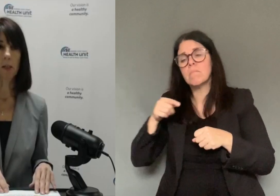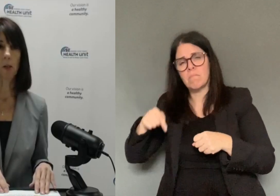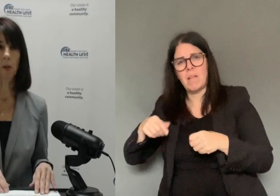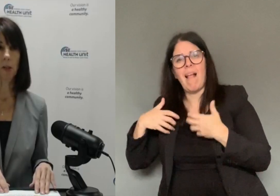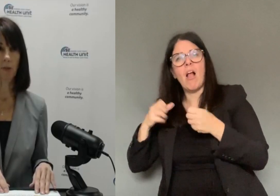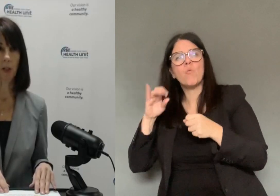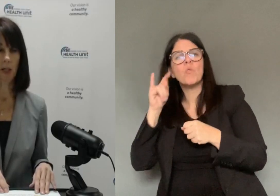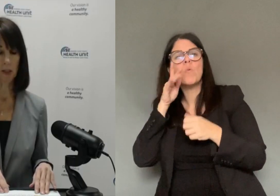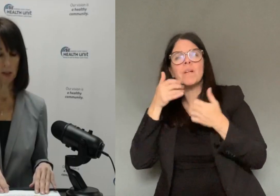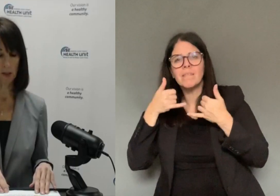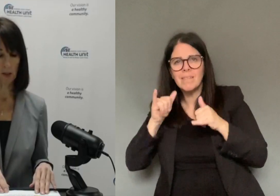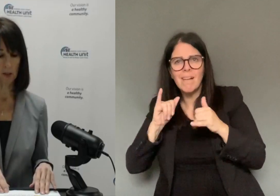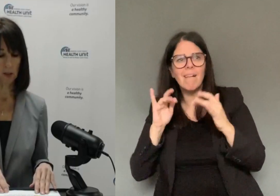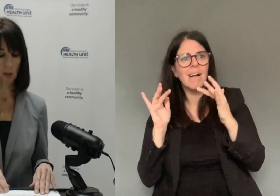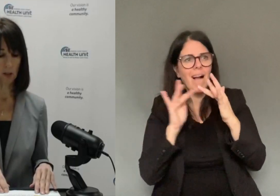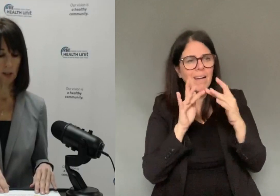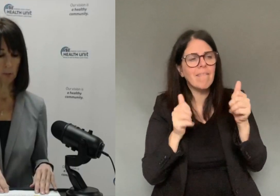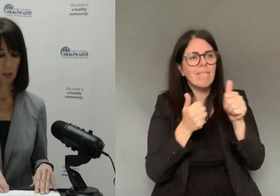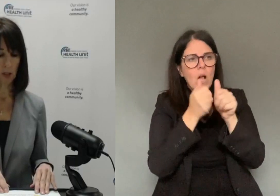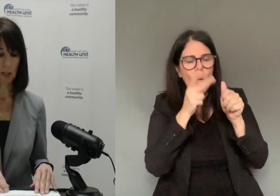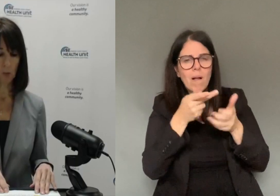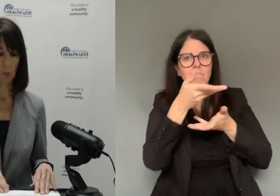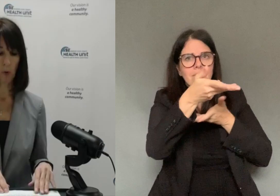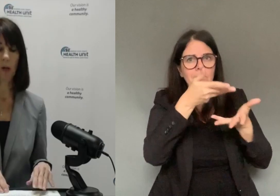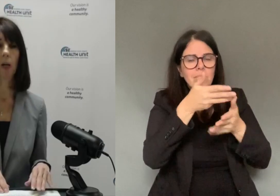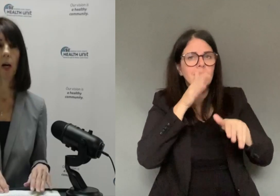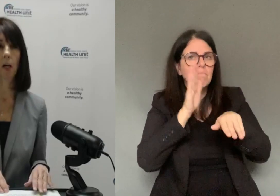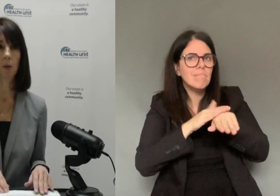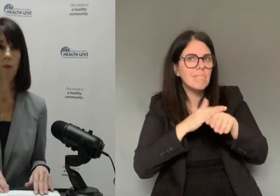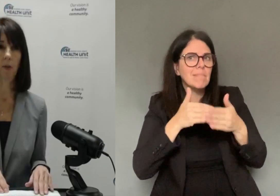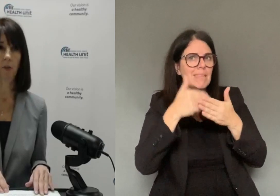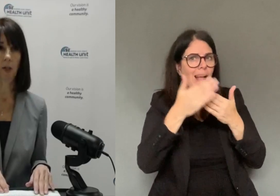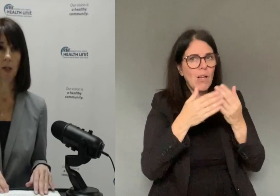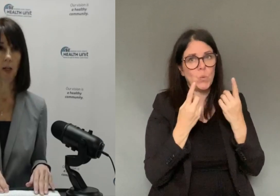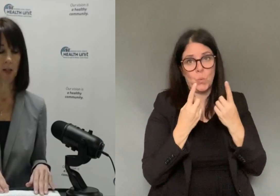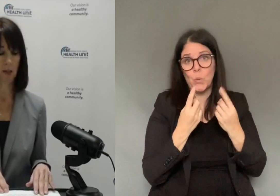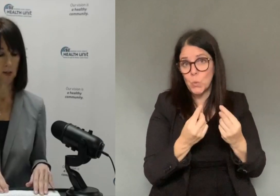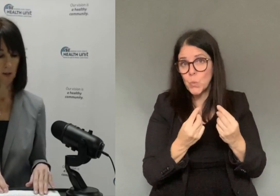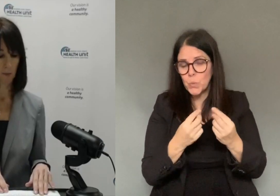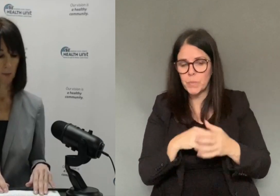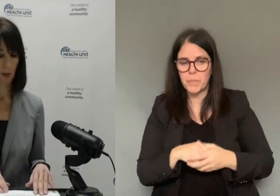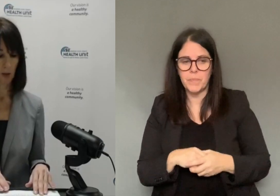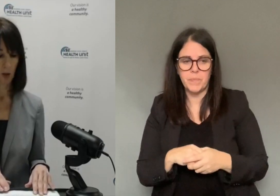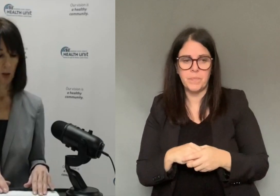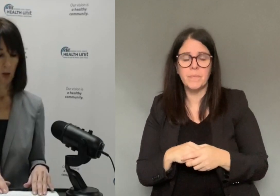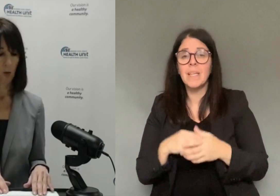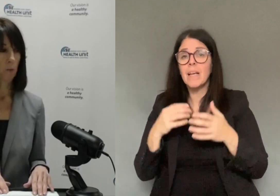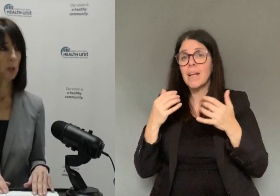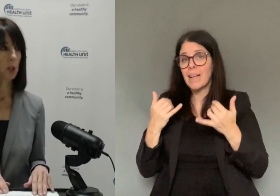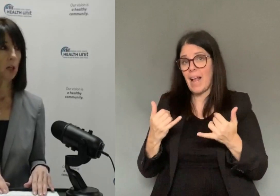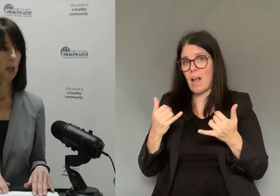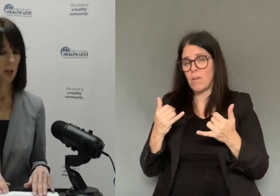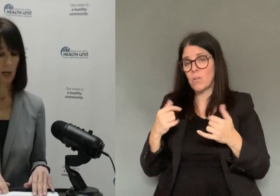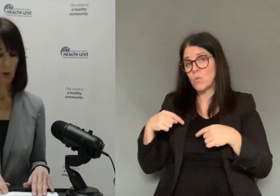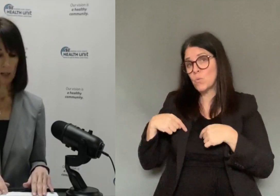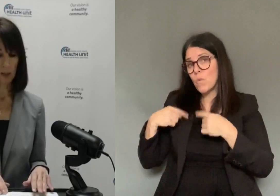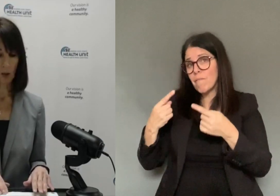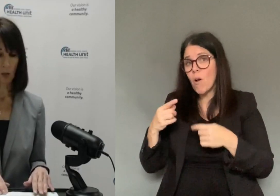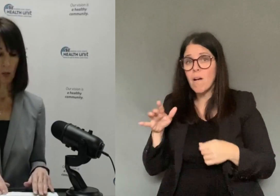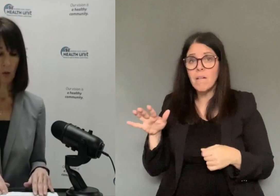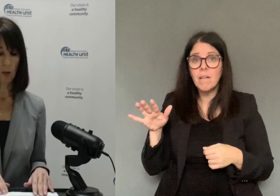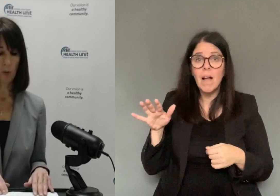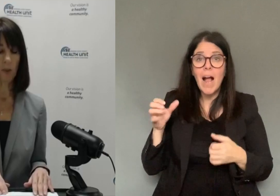Chatham-Kent has 37 cases and Sarnia-Lambton has reported 159 cases. Michigan now